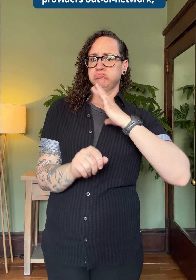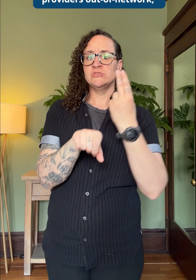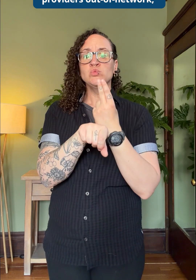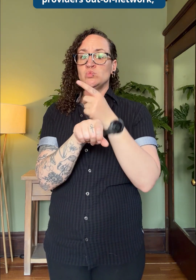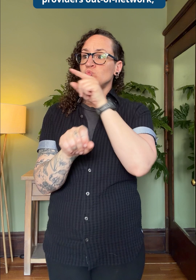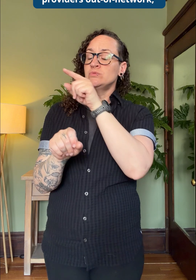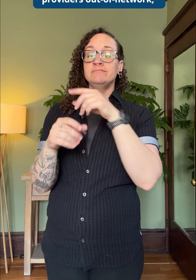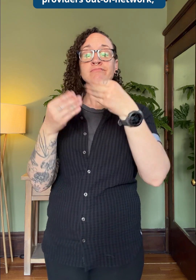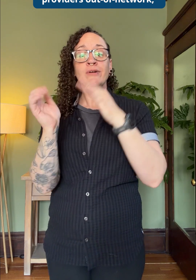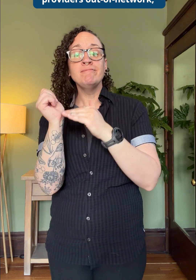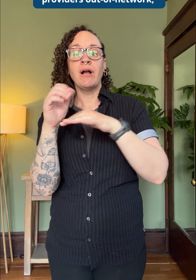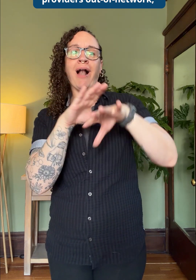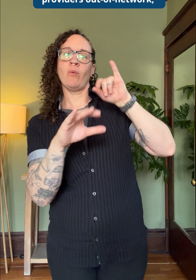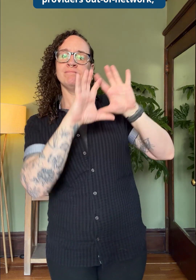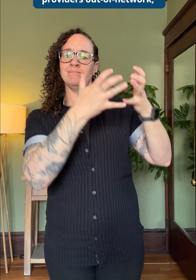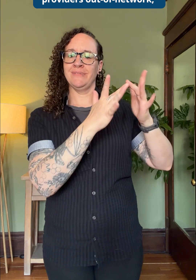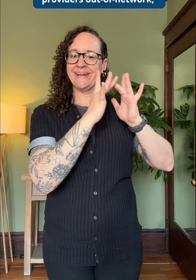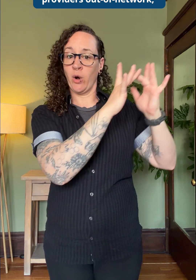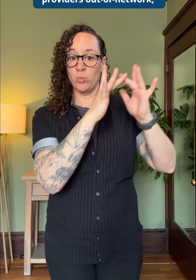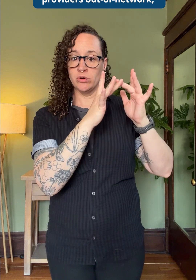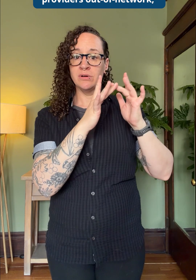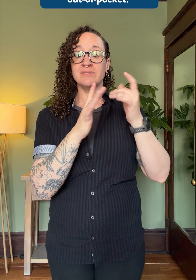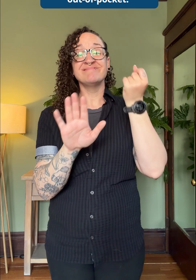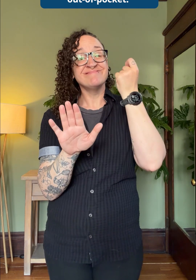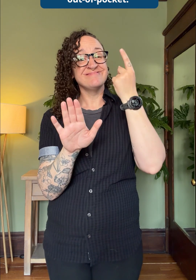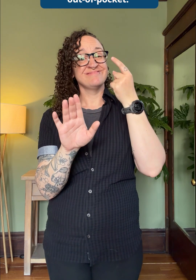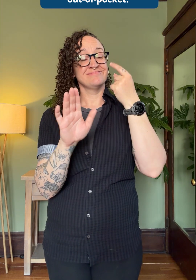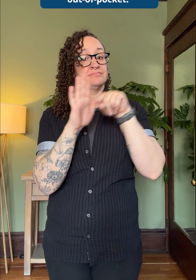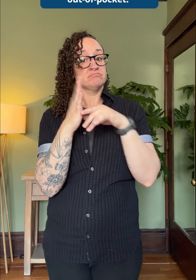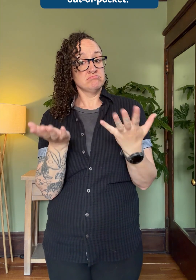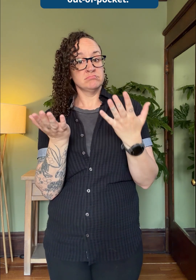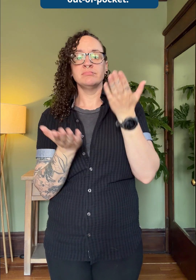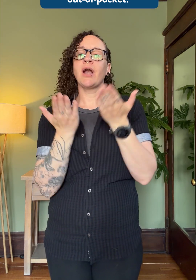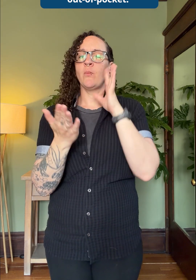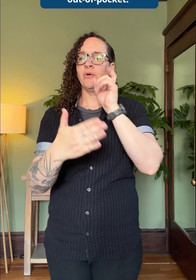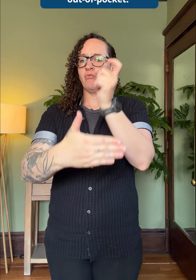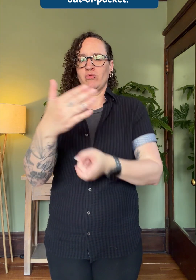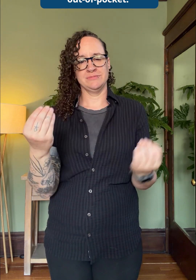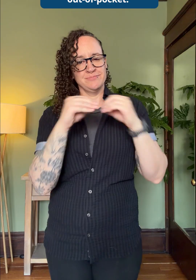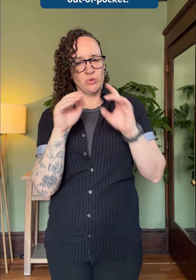Some plans allow you to use providers out of network, but it may cost you more out of